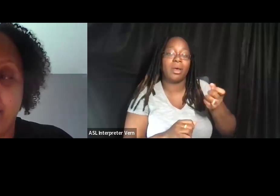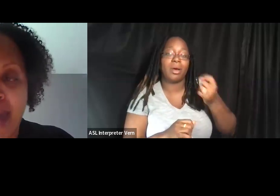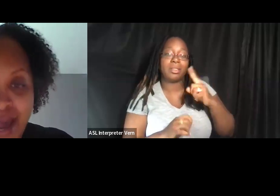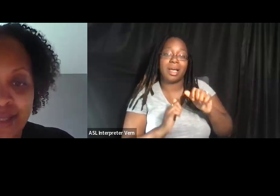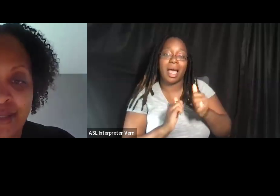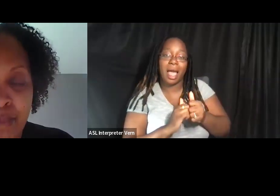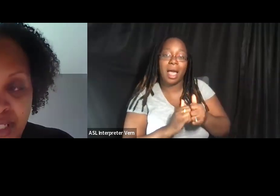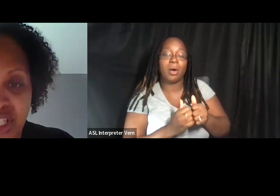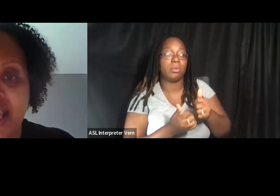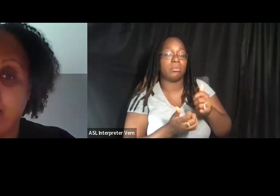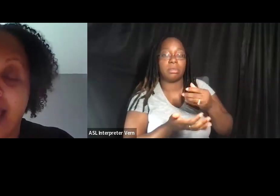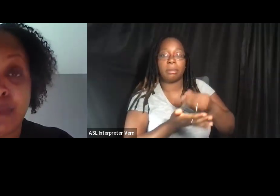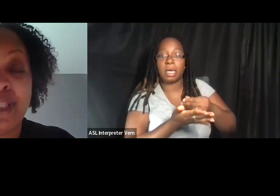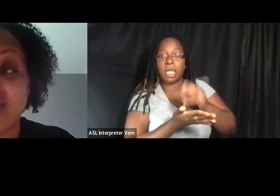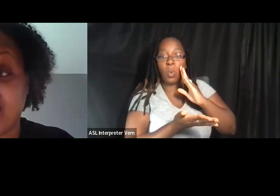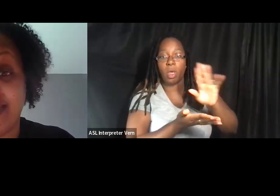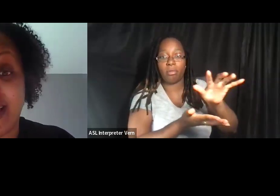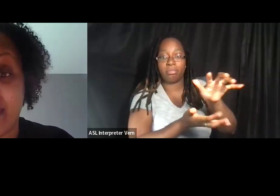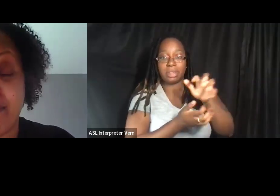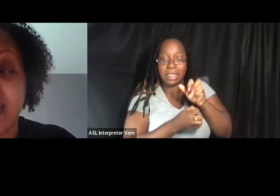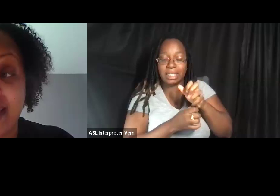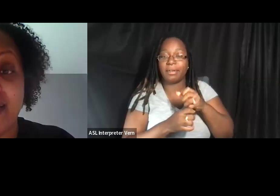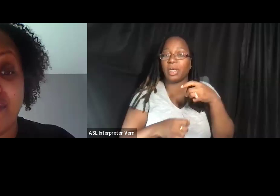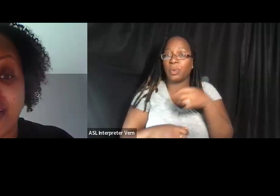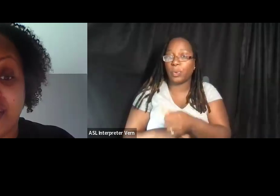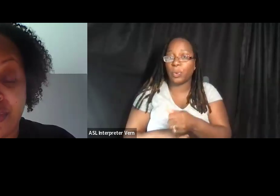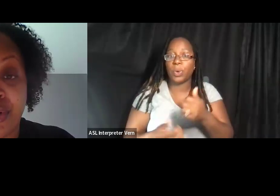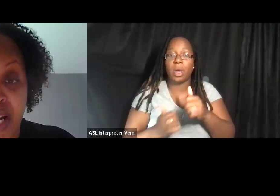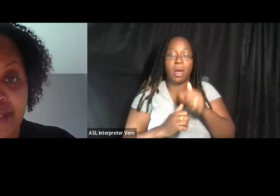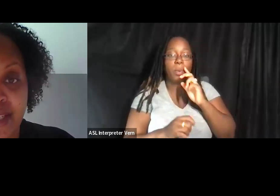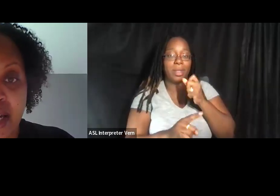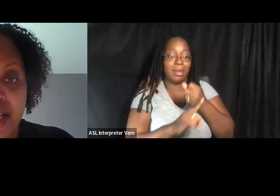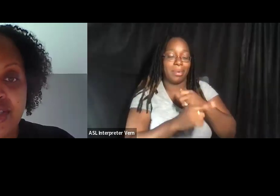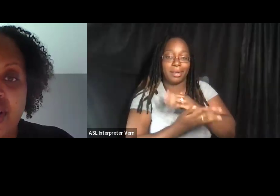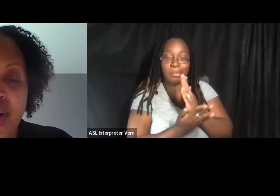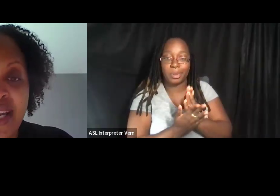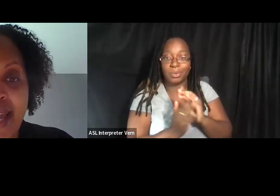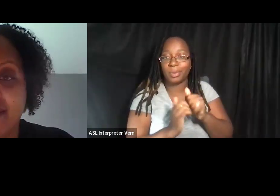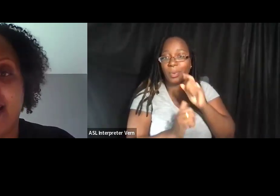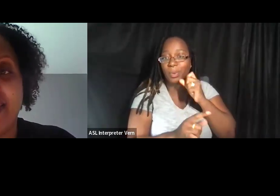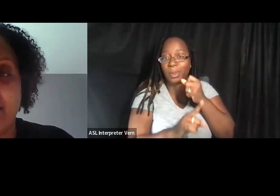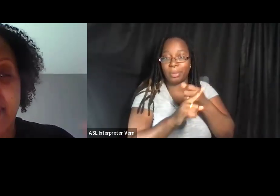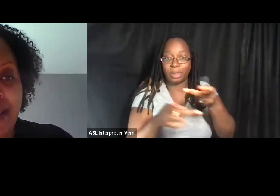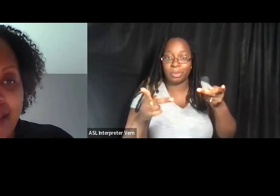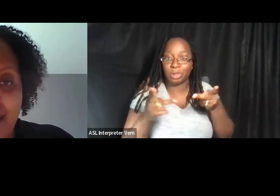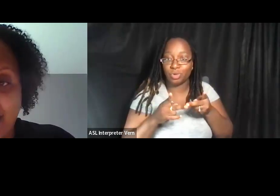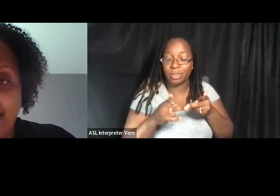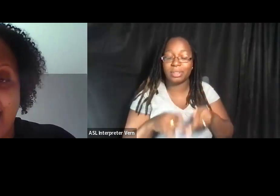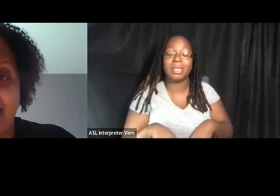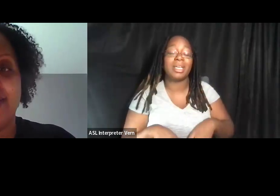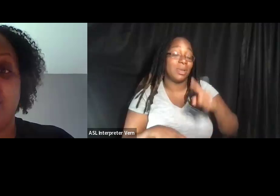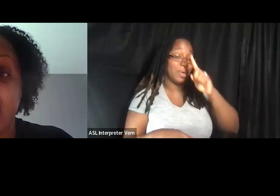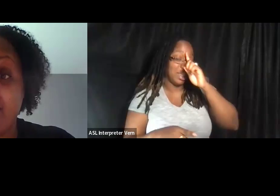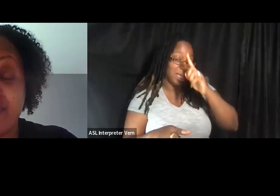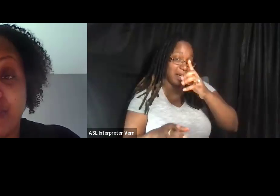out impact the budget, impact positions that may be funded through grants. So again, I think the main thing I want to